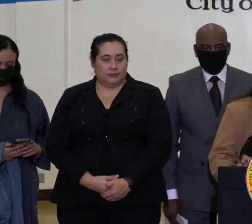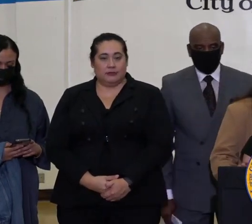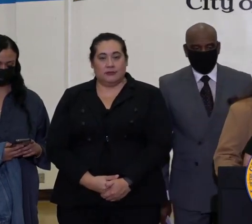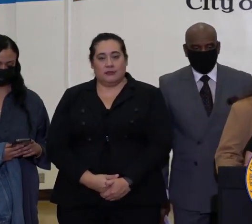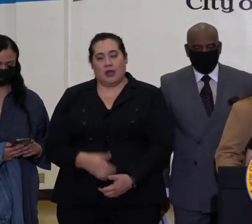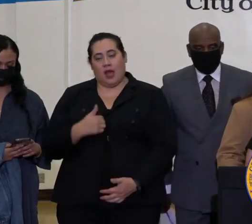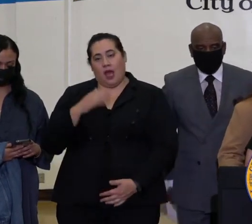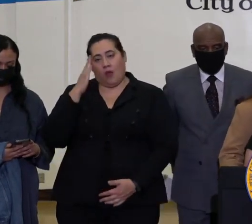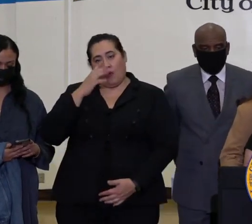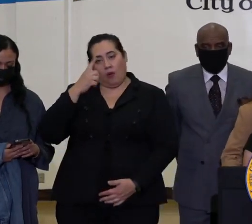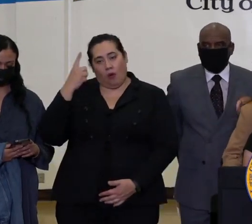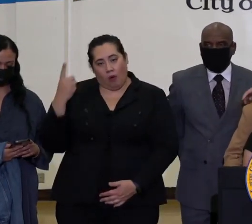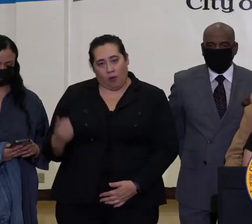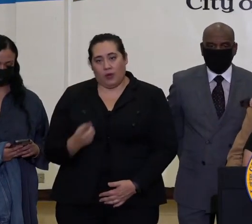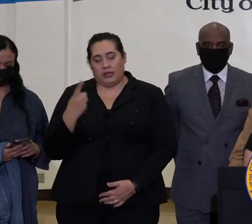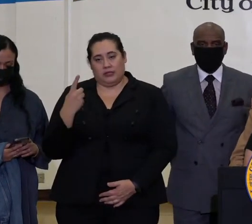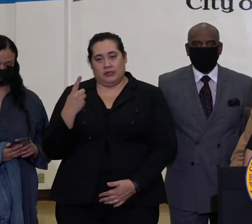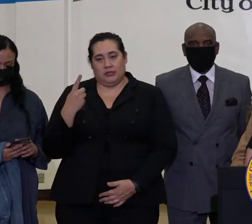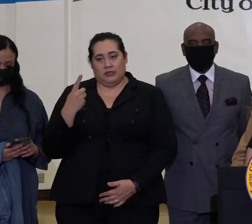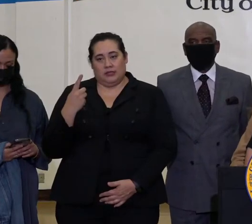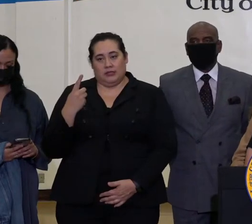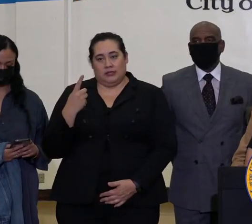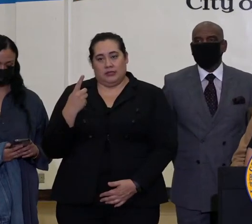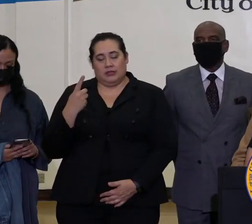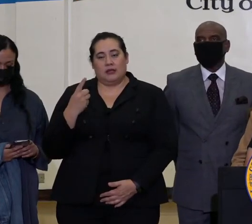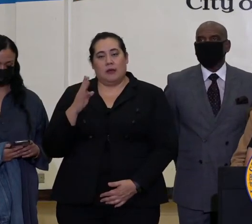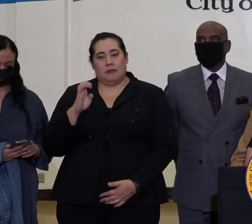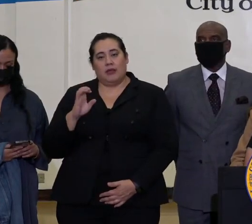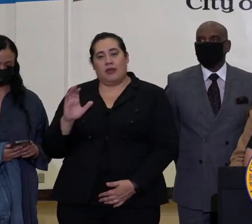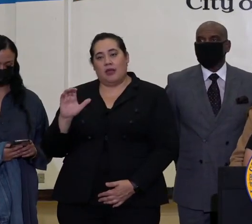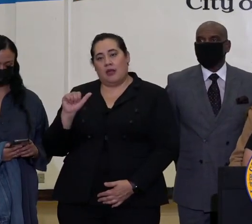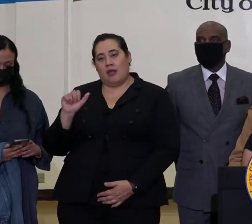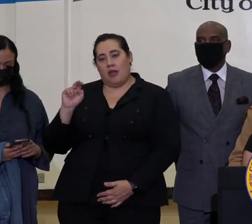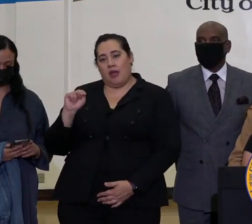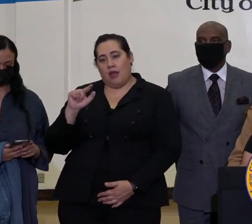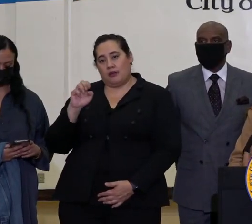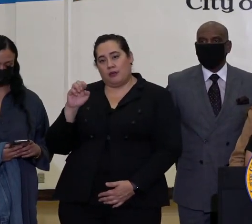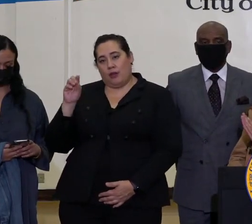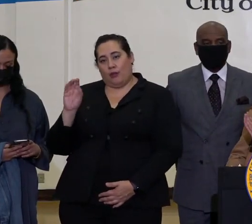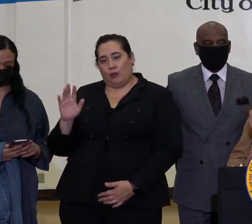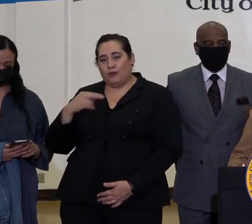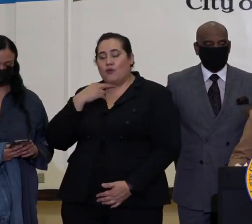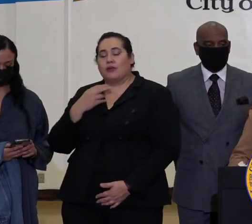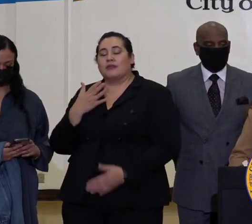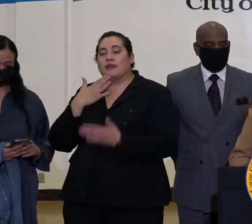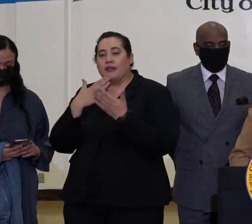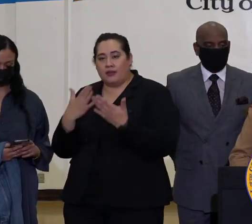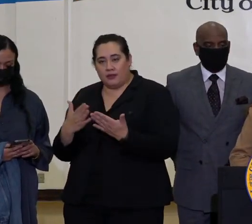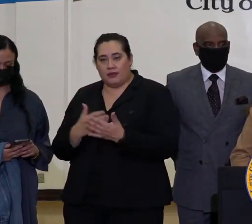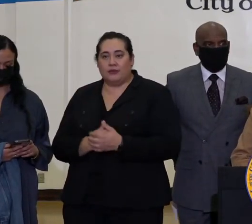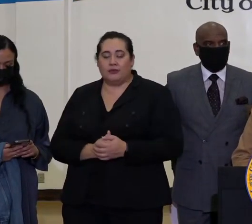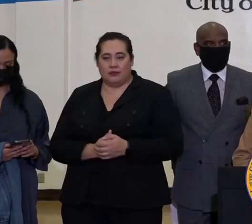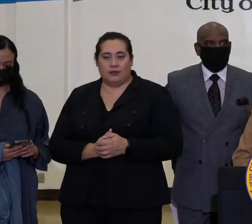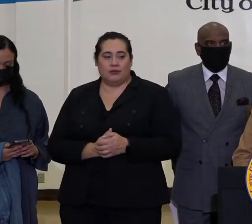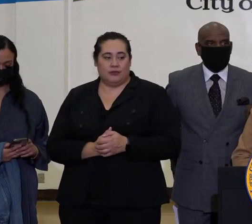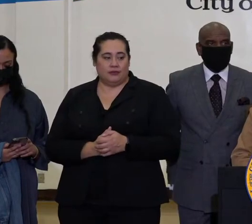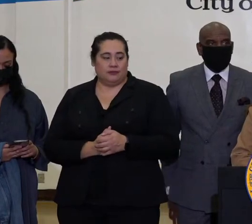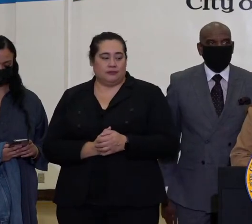I will always be Angela's voice. Thank you.